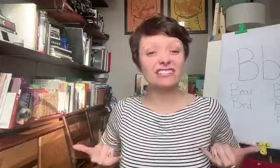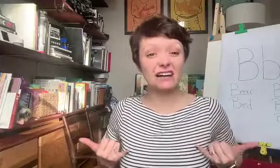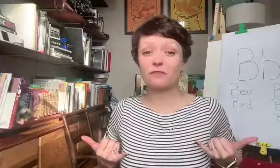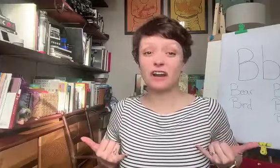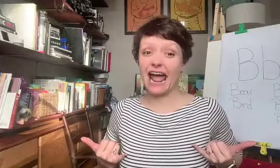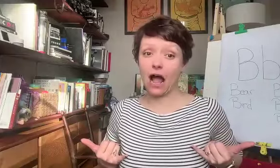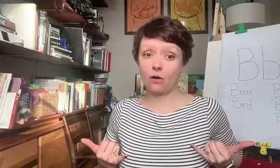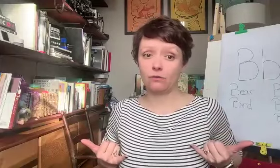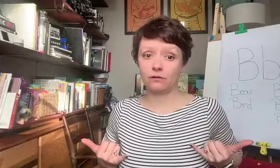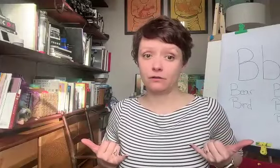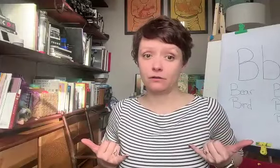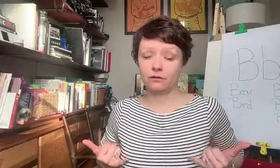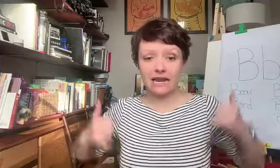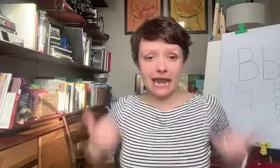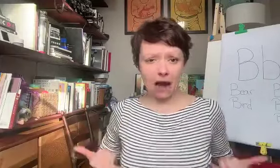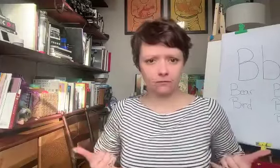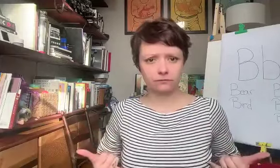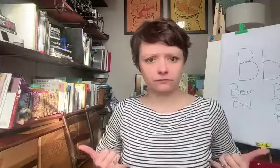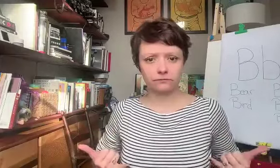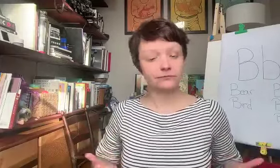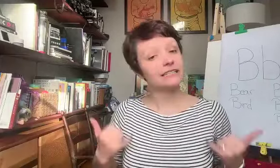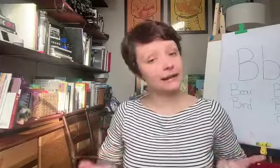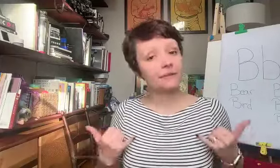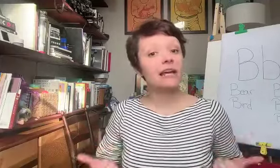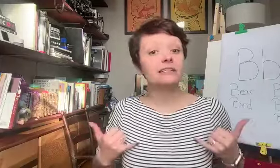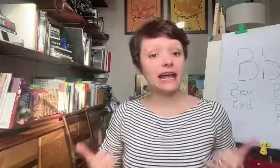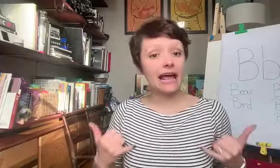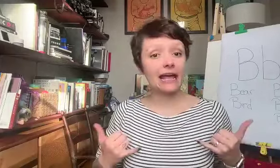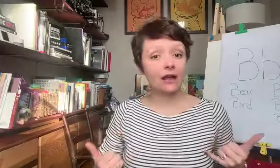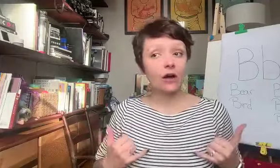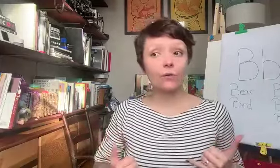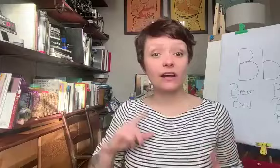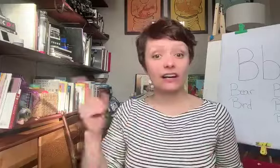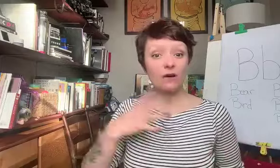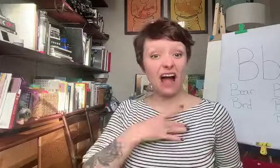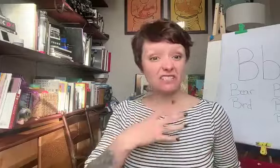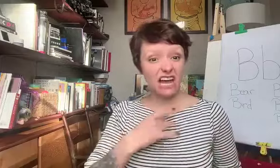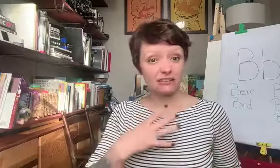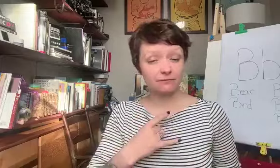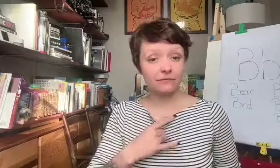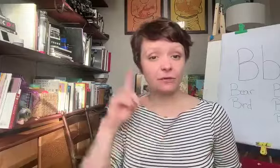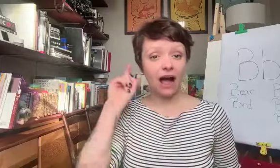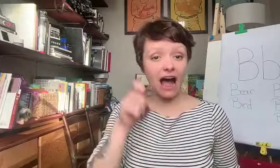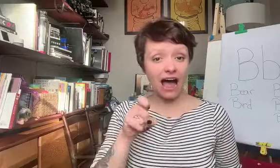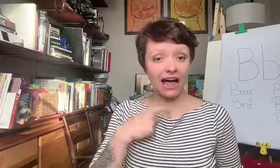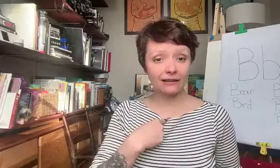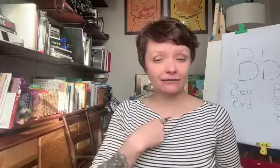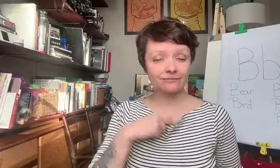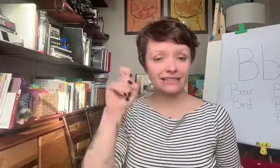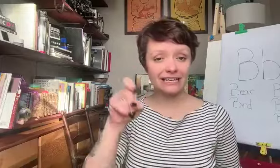sign for now. Now, today. Today, we're gonna go outside. So I need